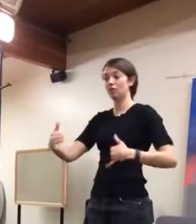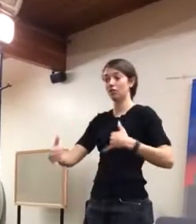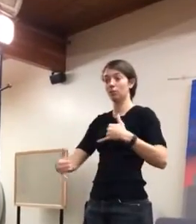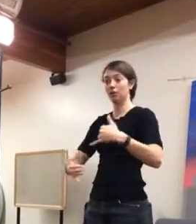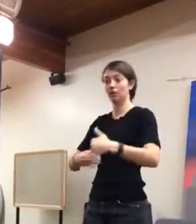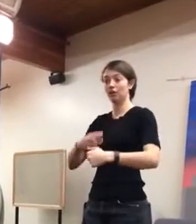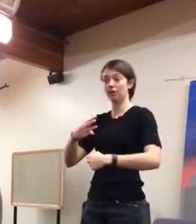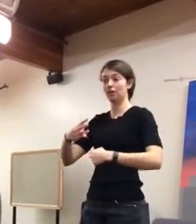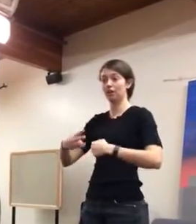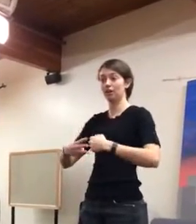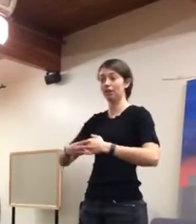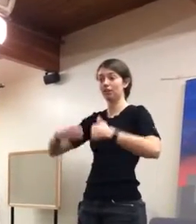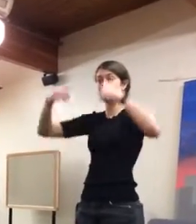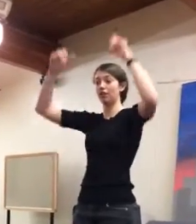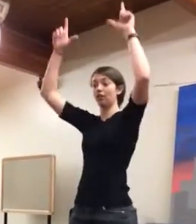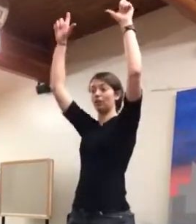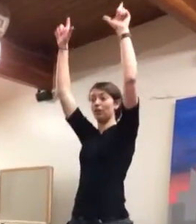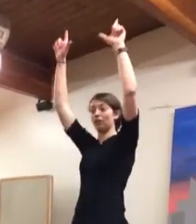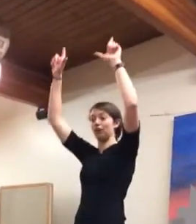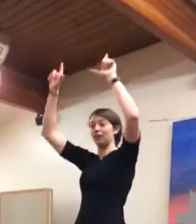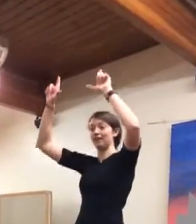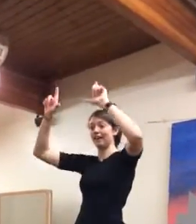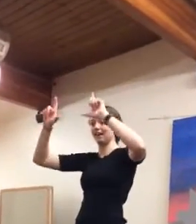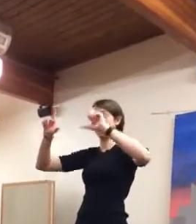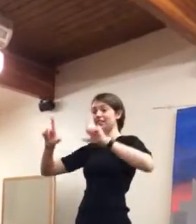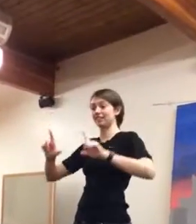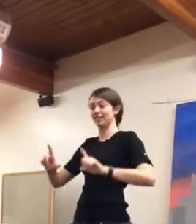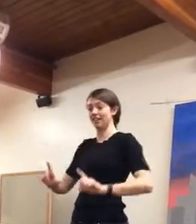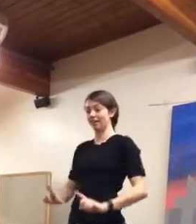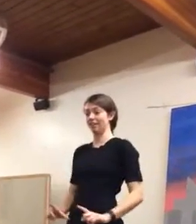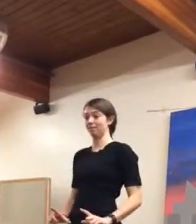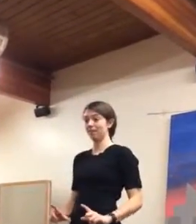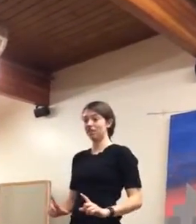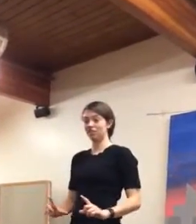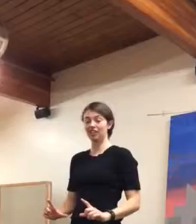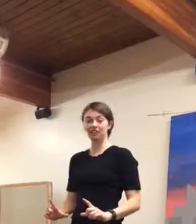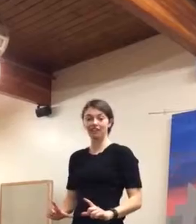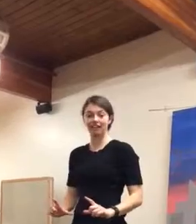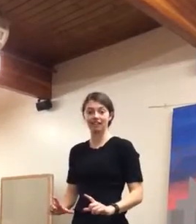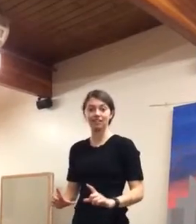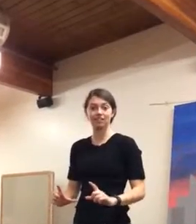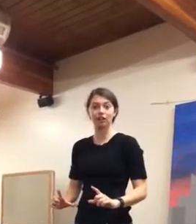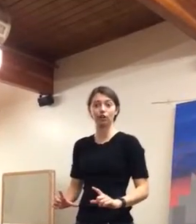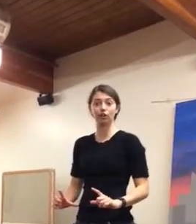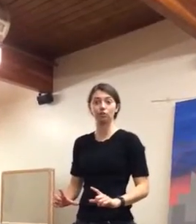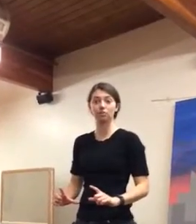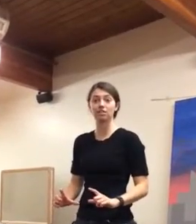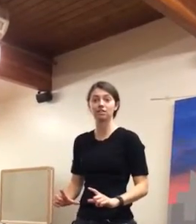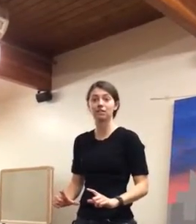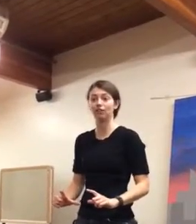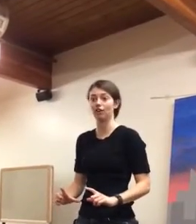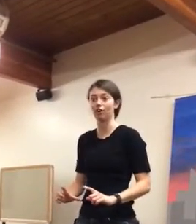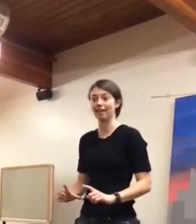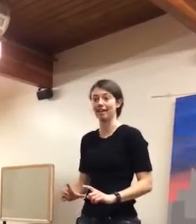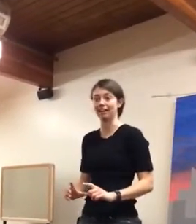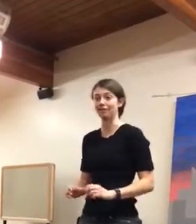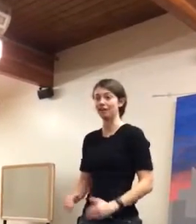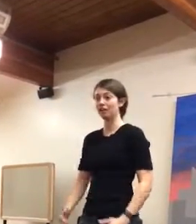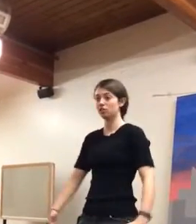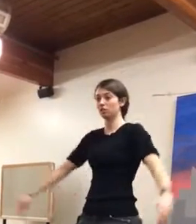the world, the Lord has come. So the next line is, let earth receive her king. So we're going